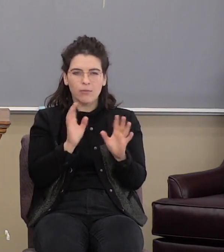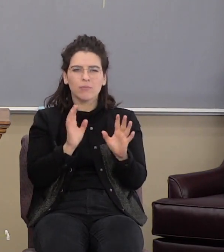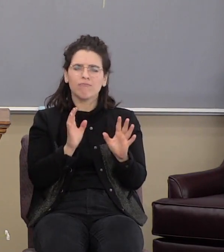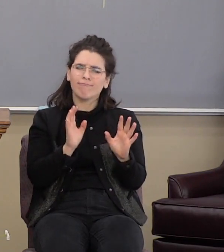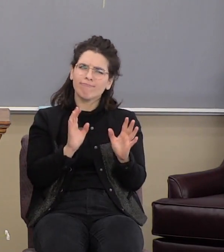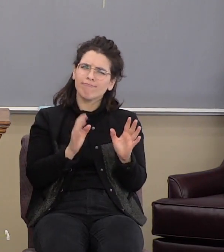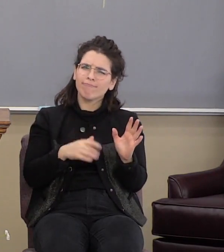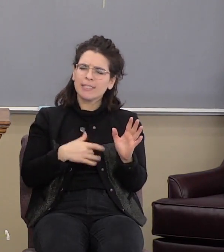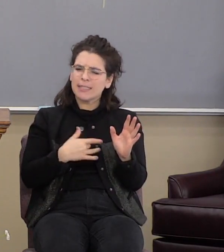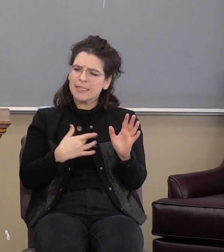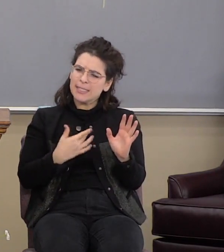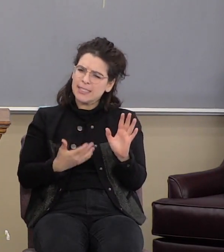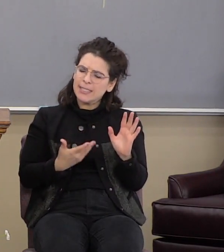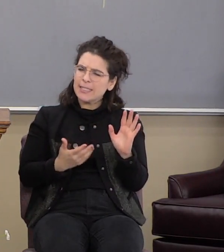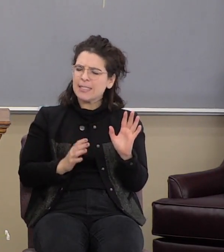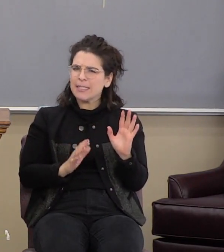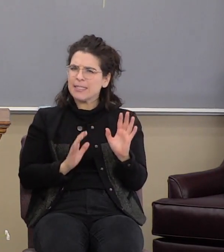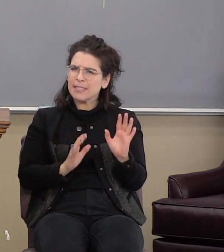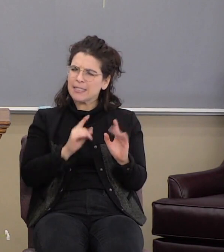they were a little bit,